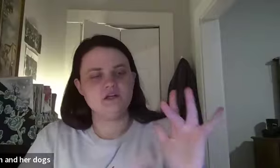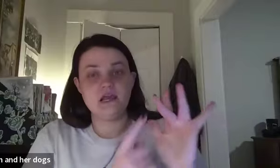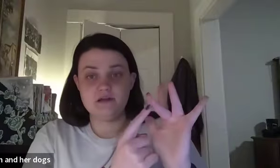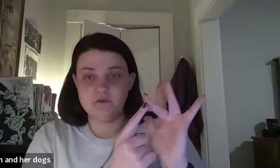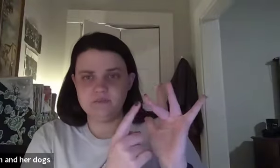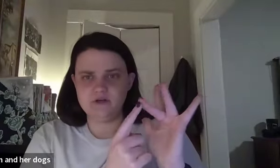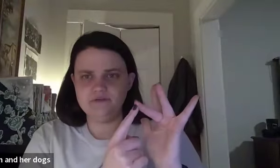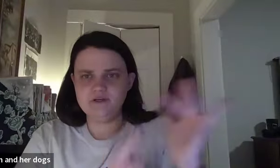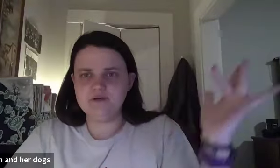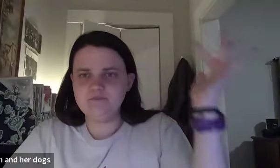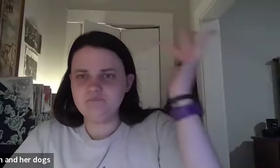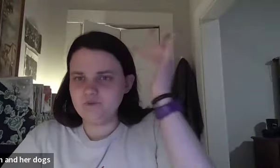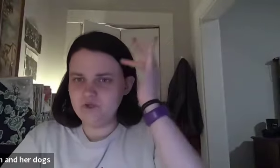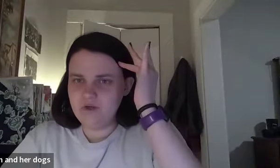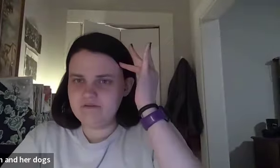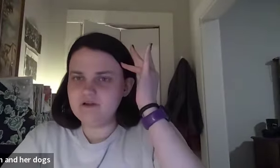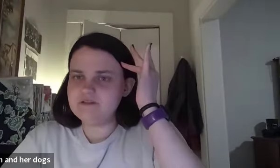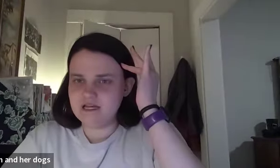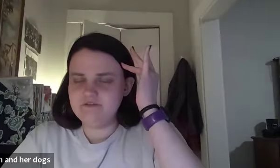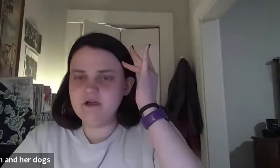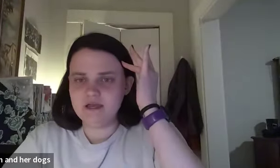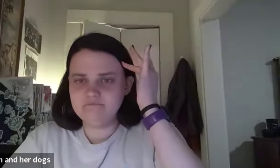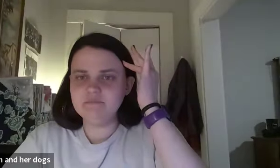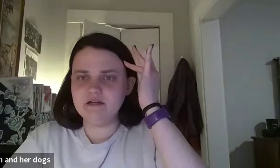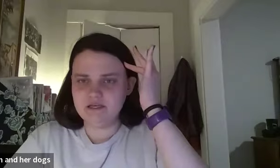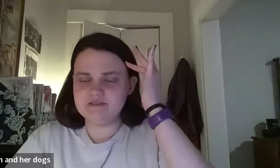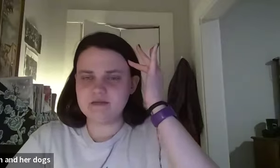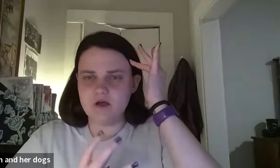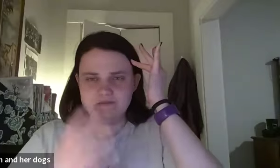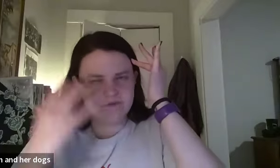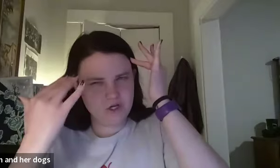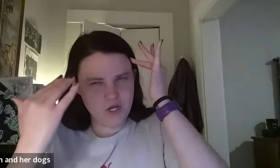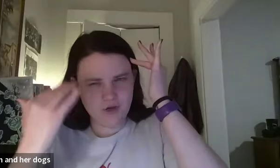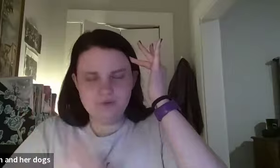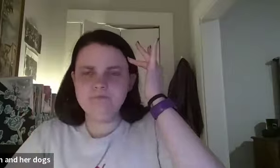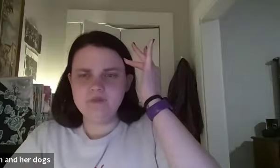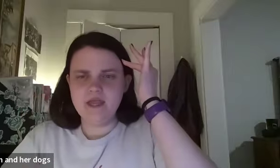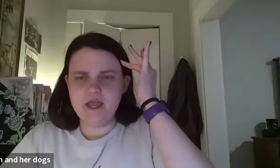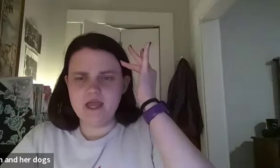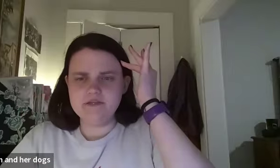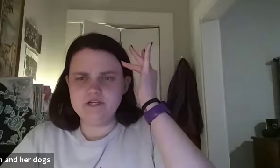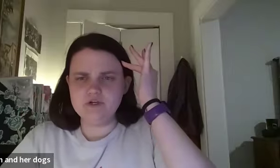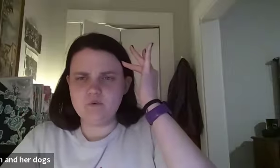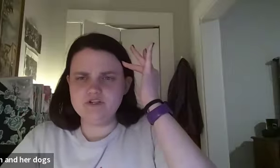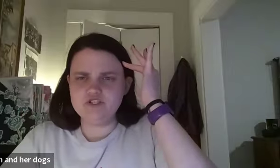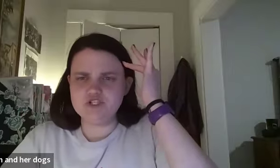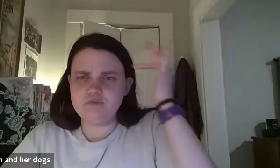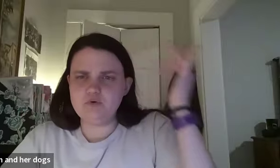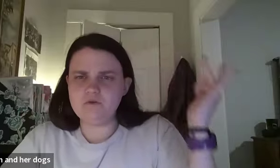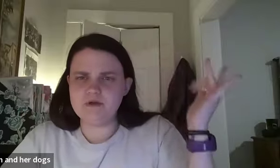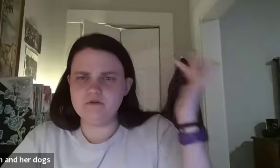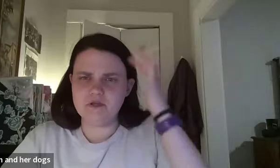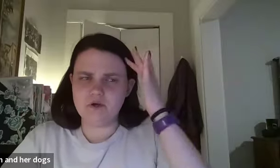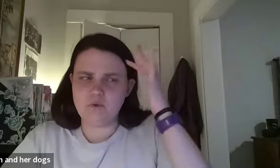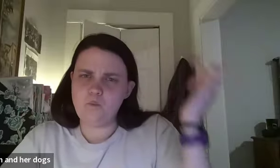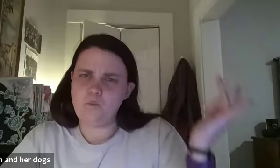you're going to have your middle finger. You have it on the side of your head. Again, the same concept of the no. And then you're going to just pull the middle finger.